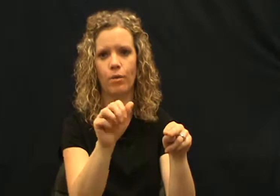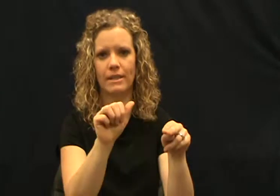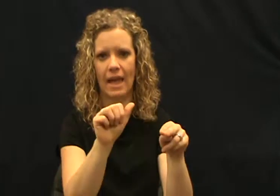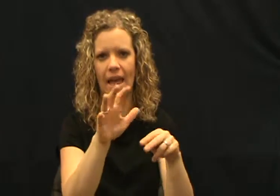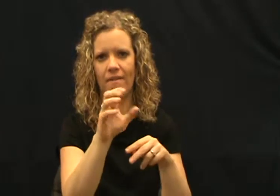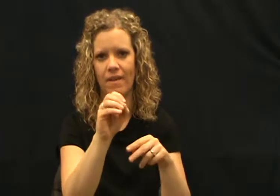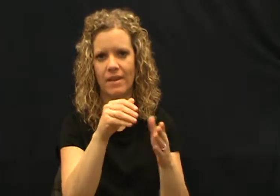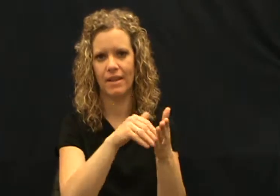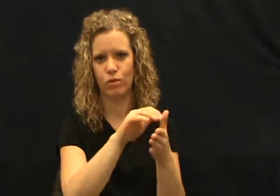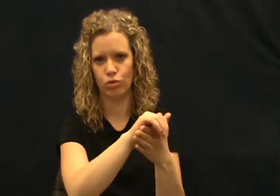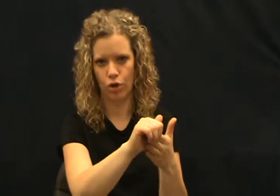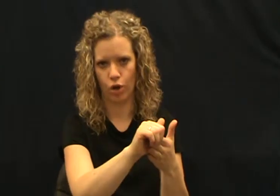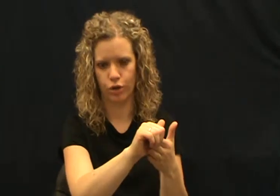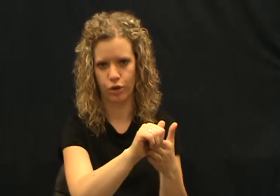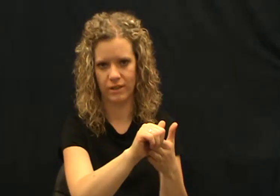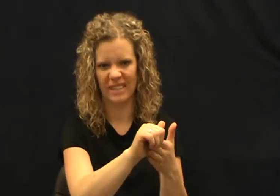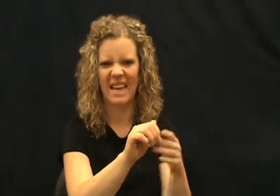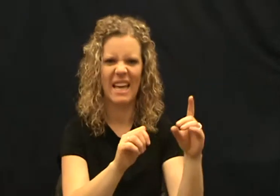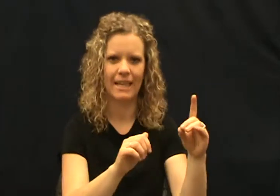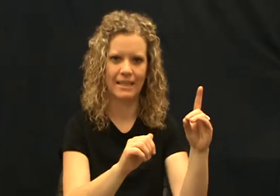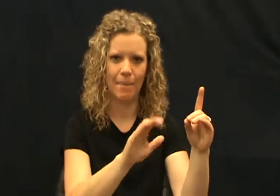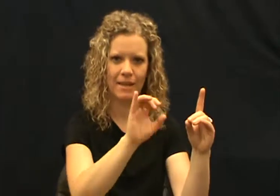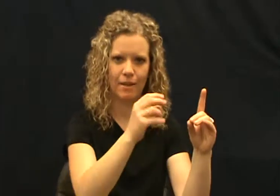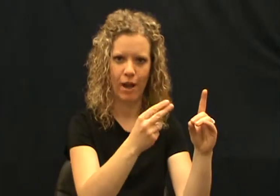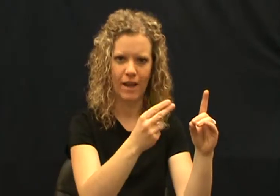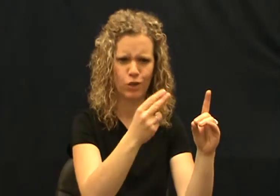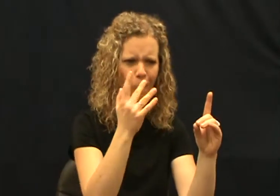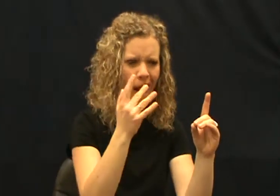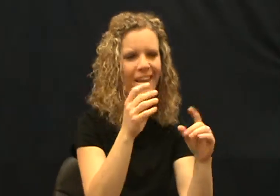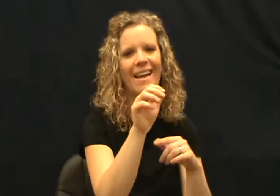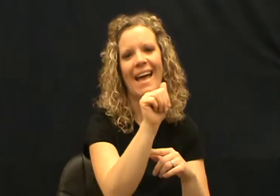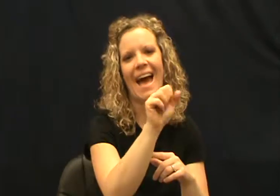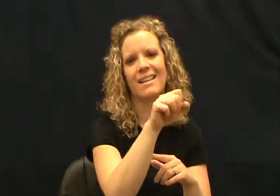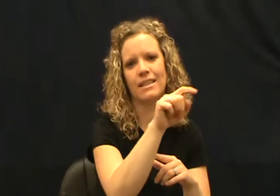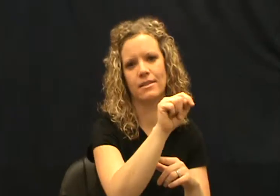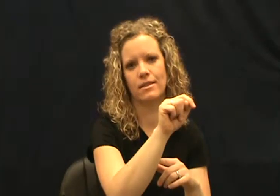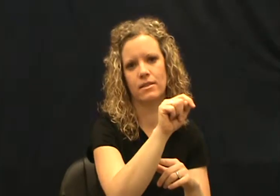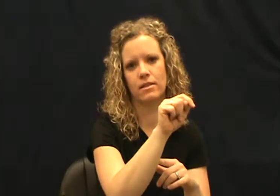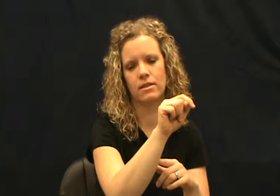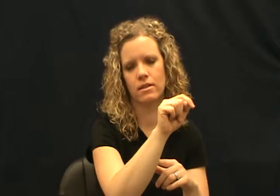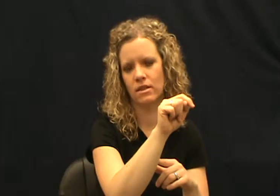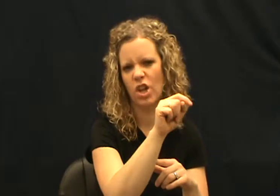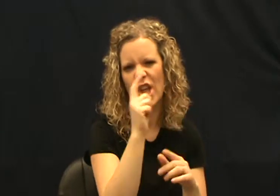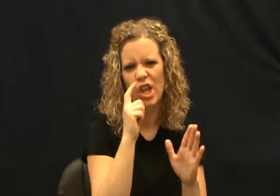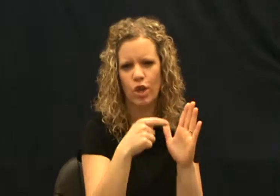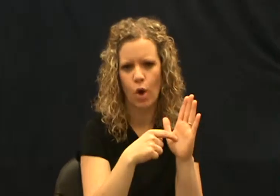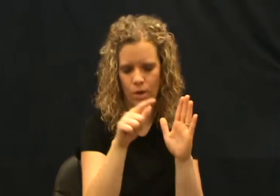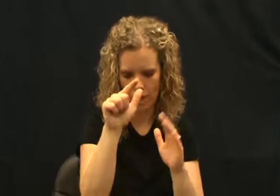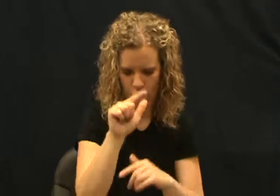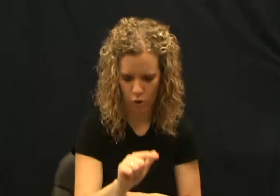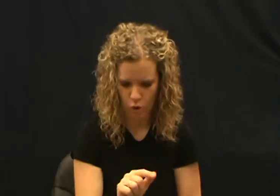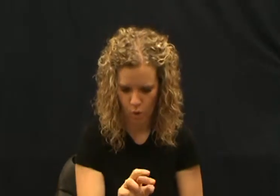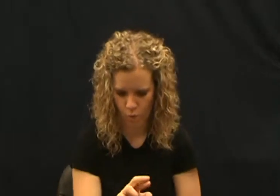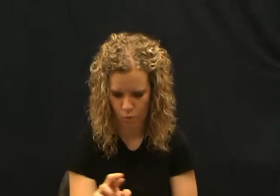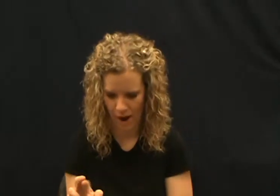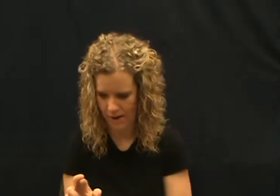which increases cash because it's an asset. And then look down at the lower right-hand side there for the other side of